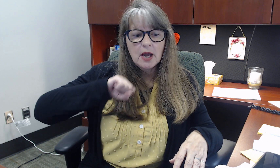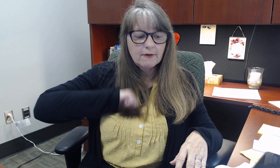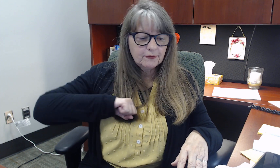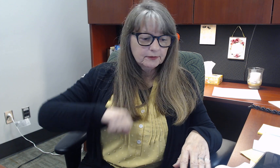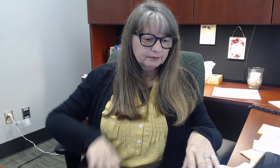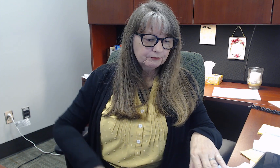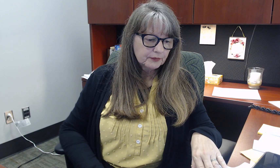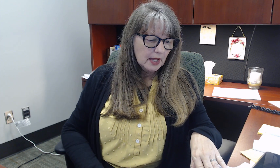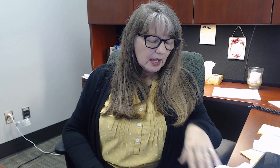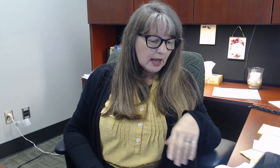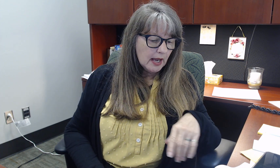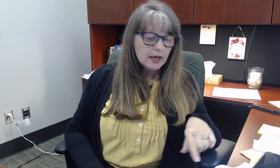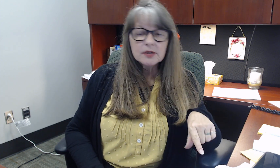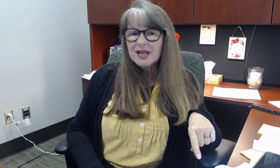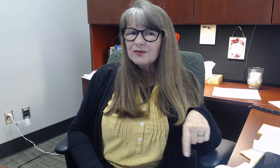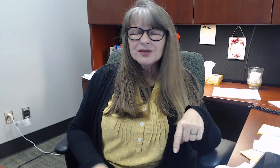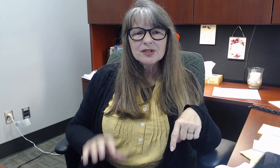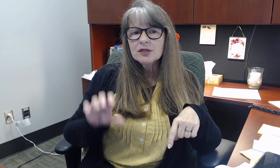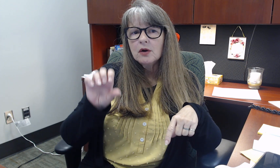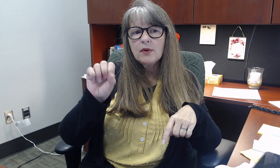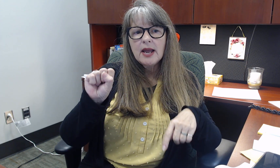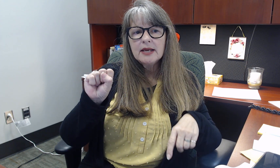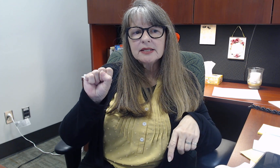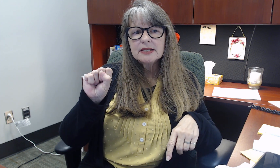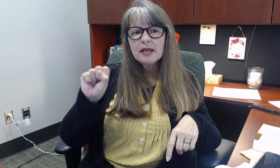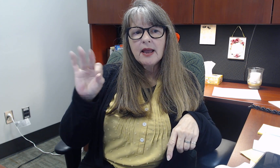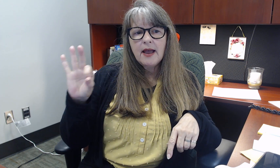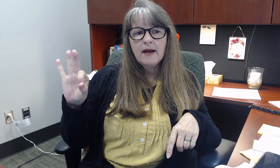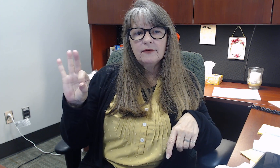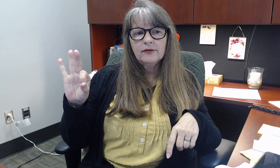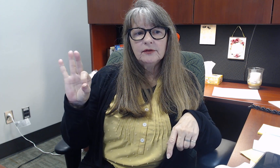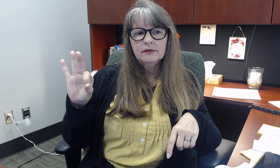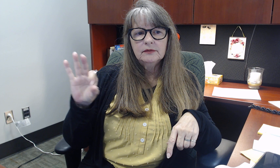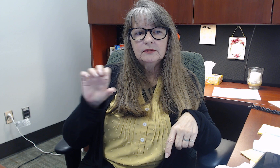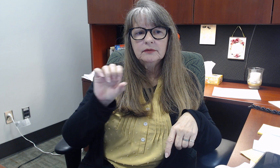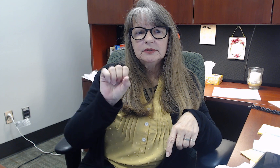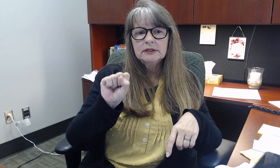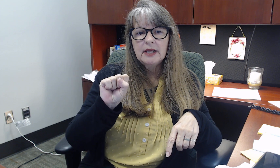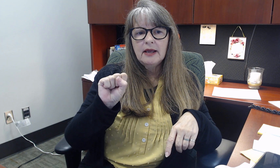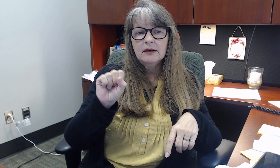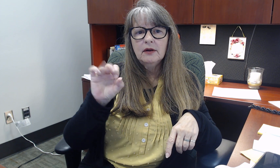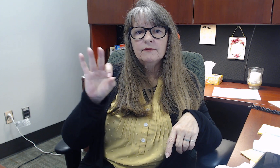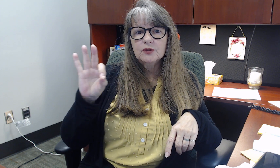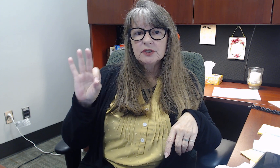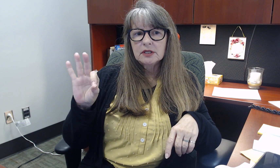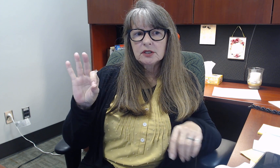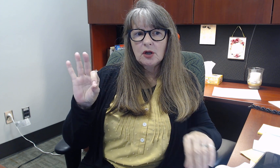tough. San Francisco, SF, San Francisco.